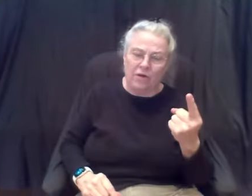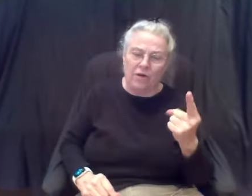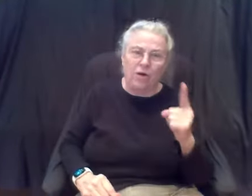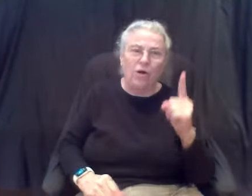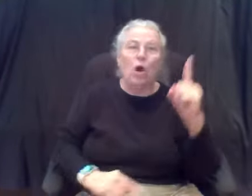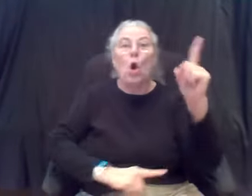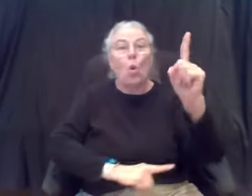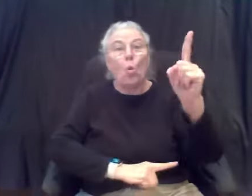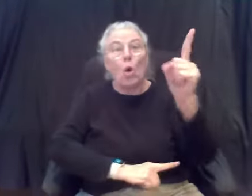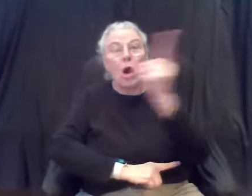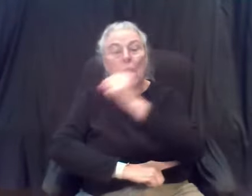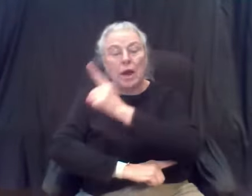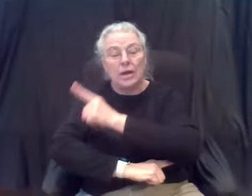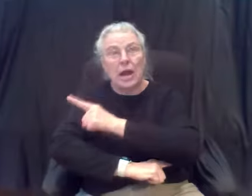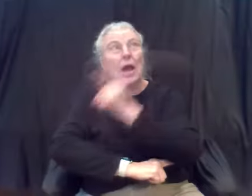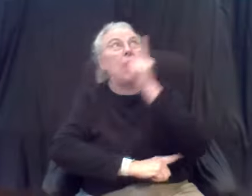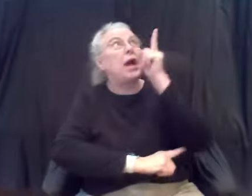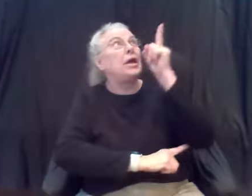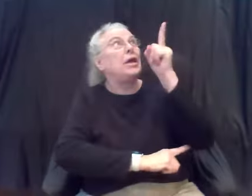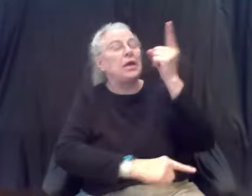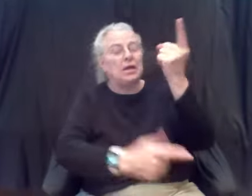forever. One day he's